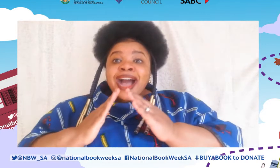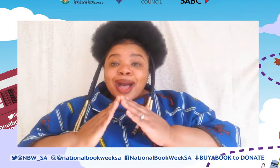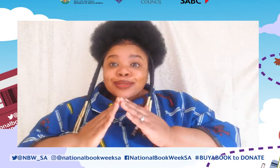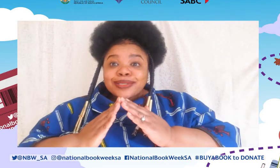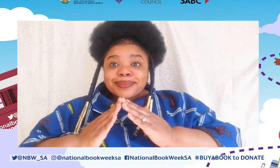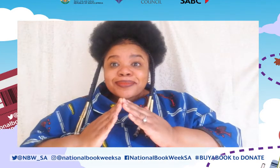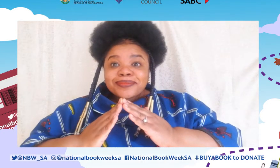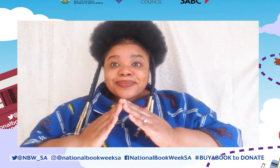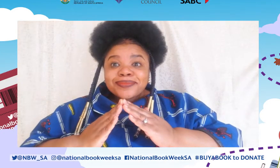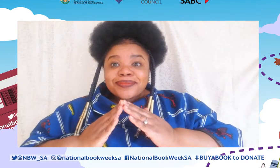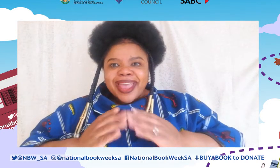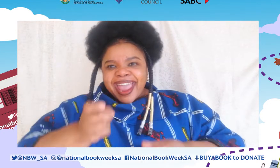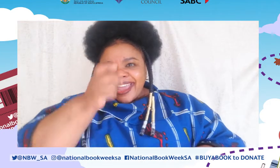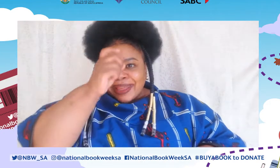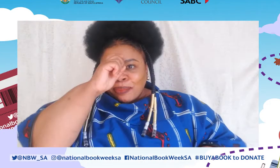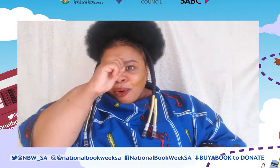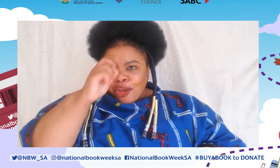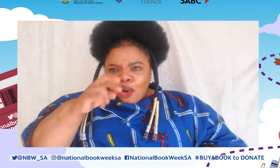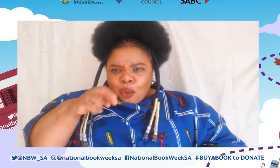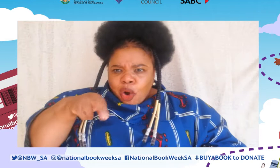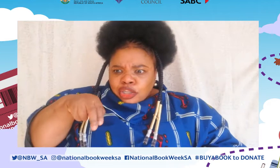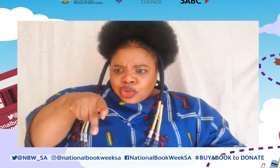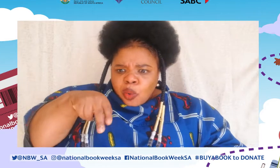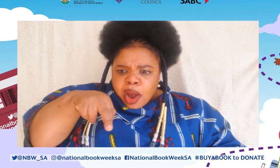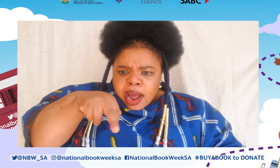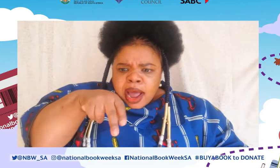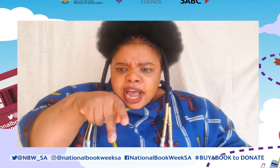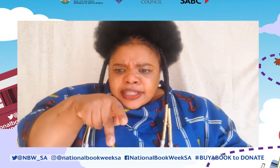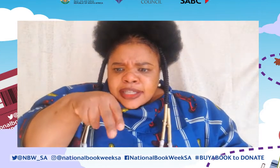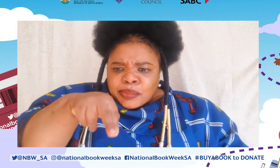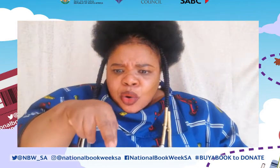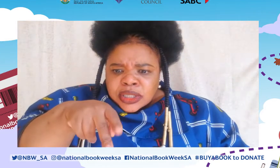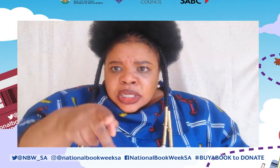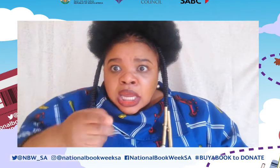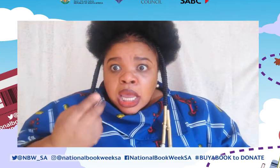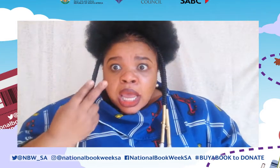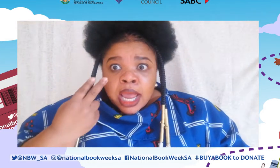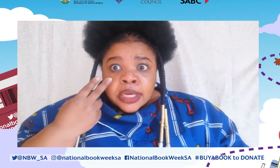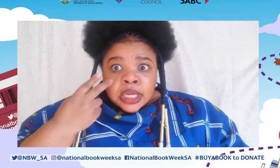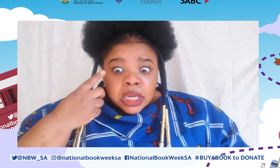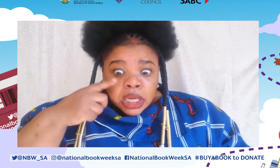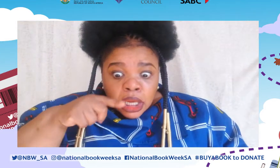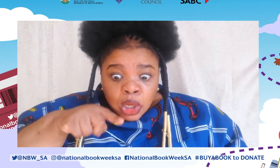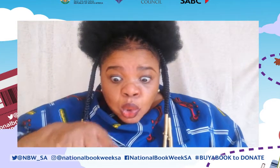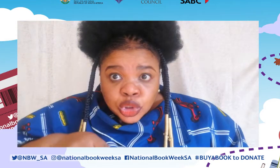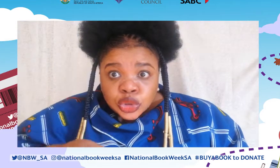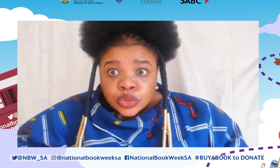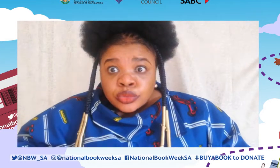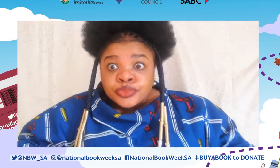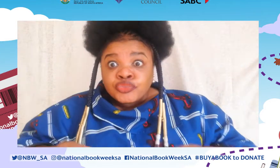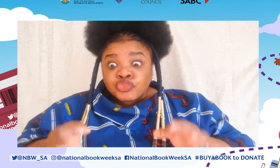the house. And the boy walked towards the pot and he